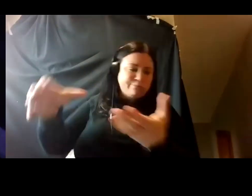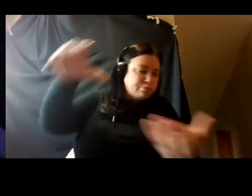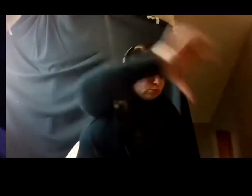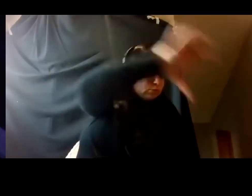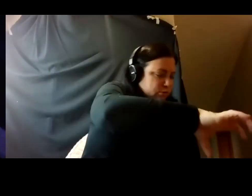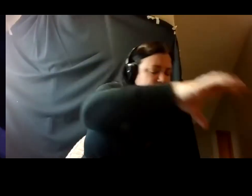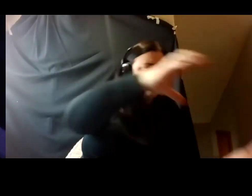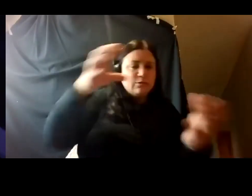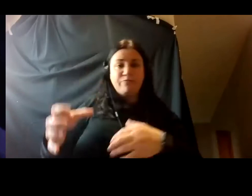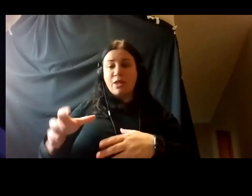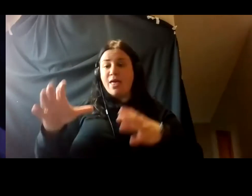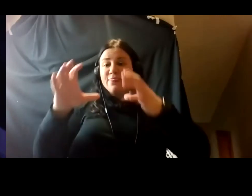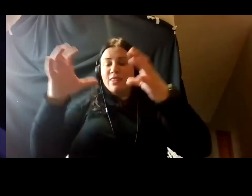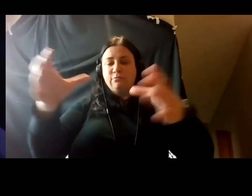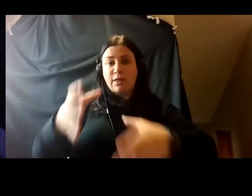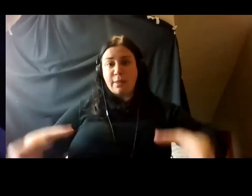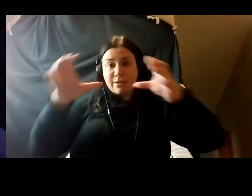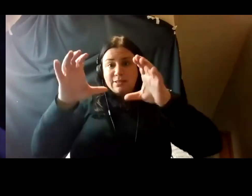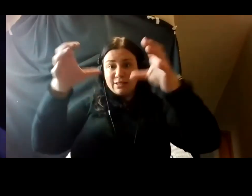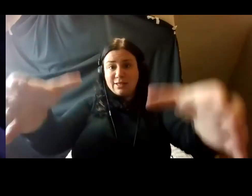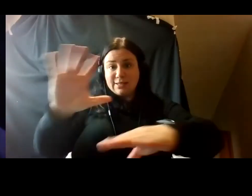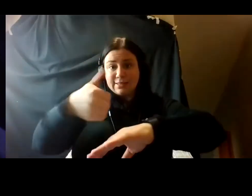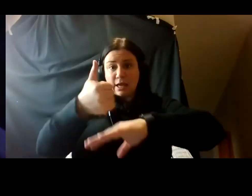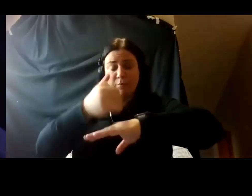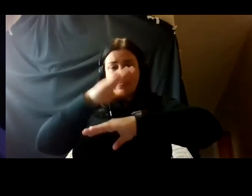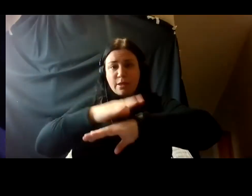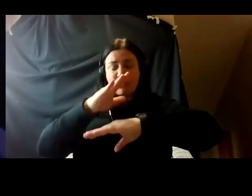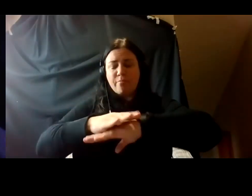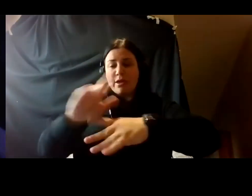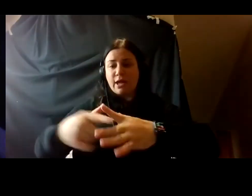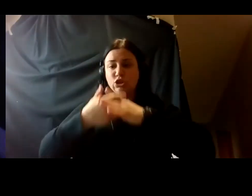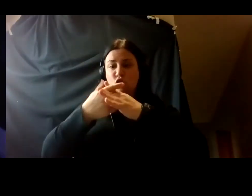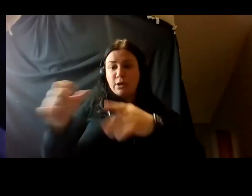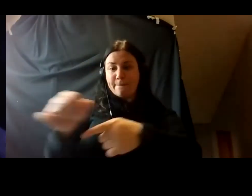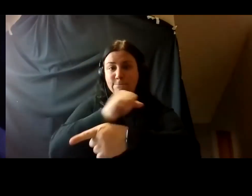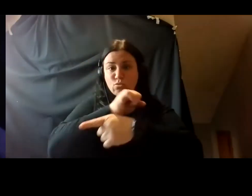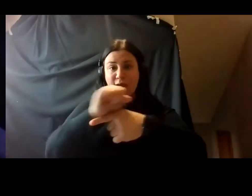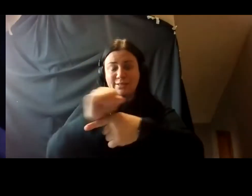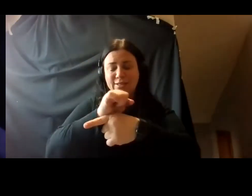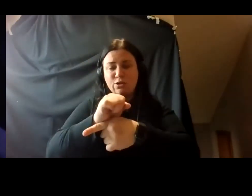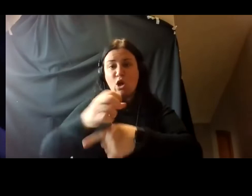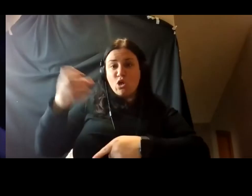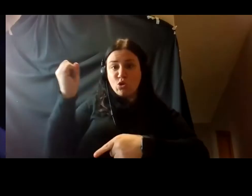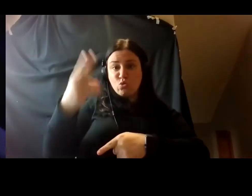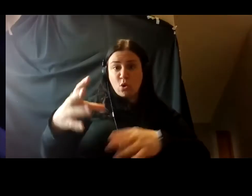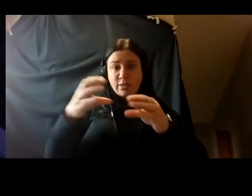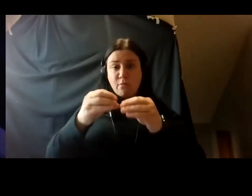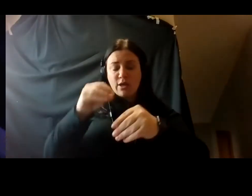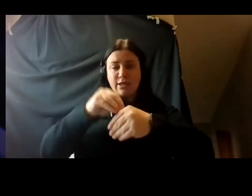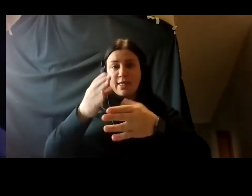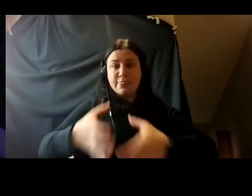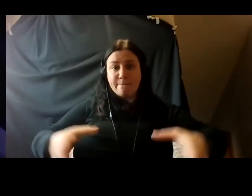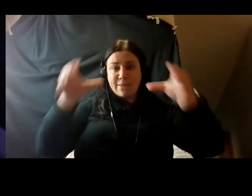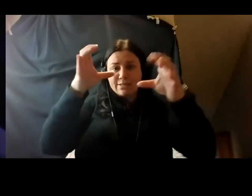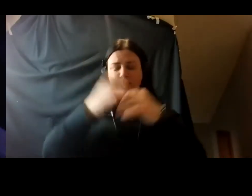on the bed, took a bouncy rubber ball like a handball, and I started practicing throwing that ball into a basket. And I practiced day and